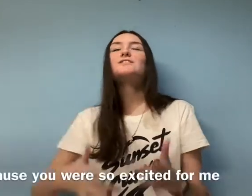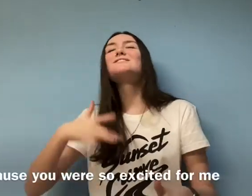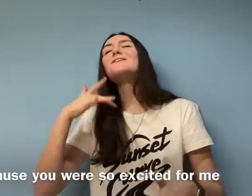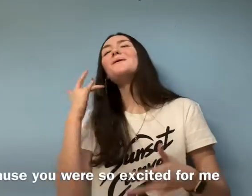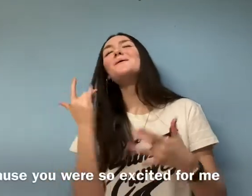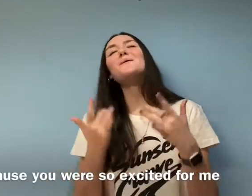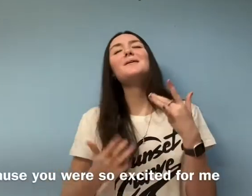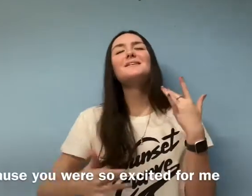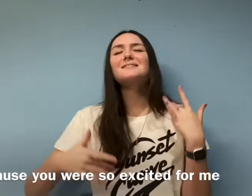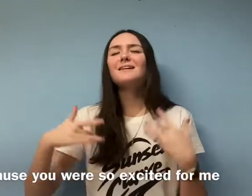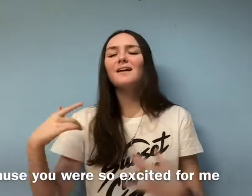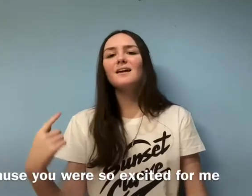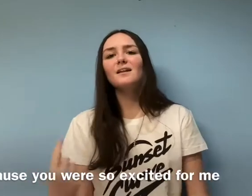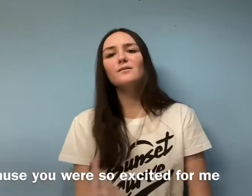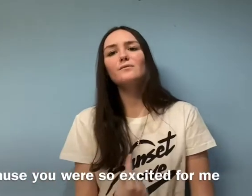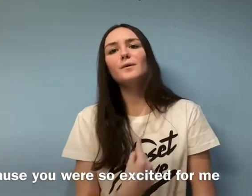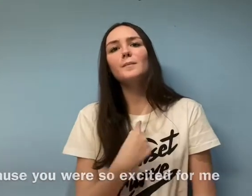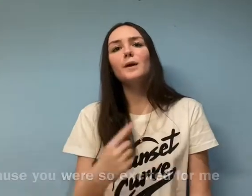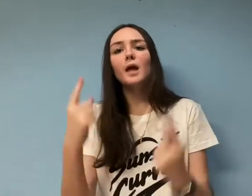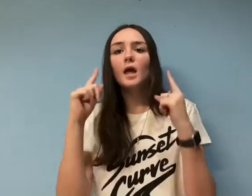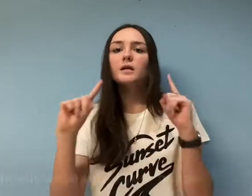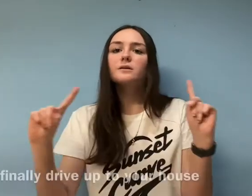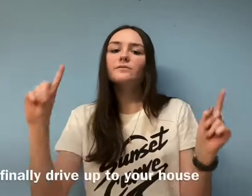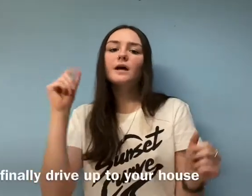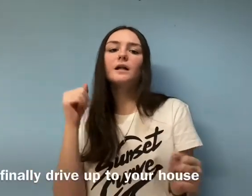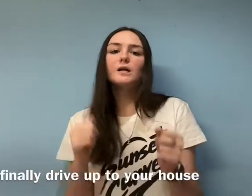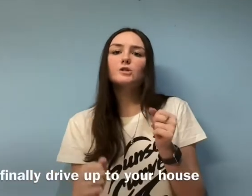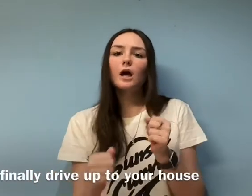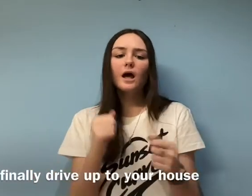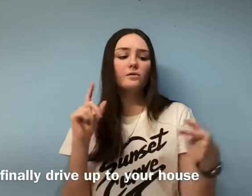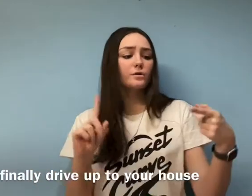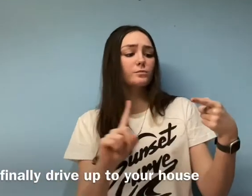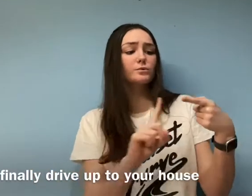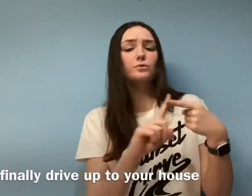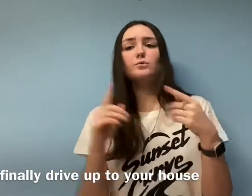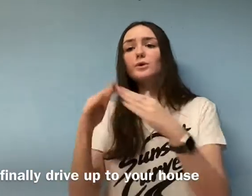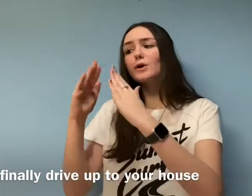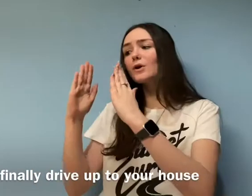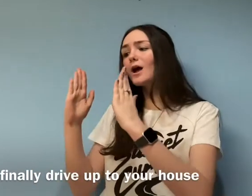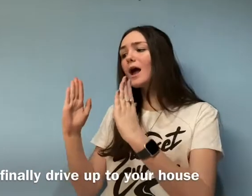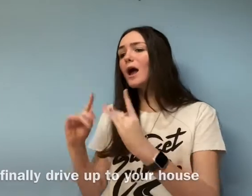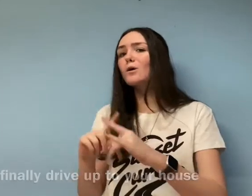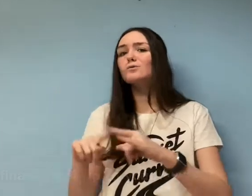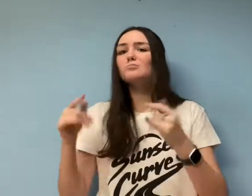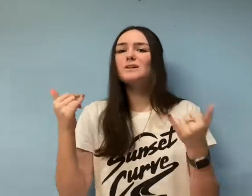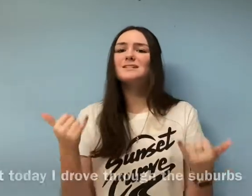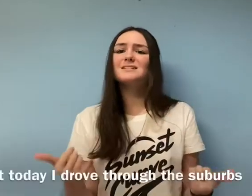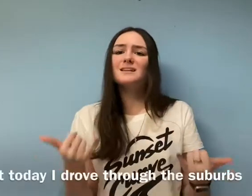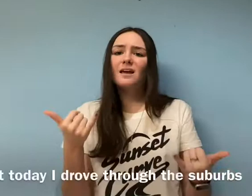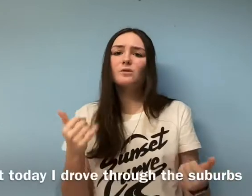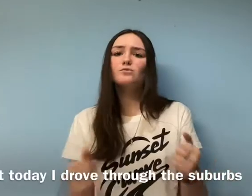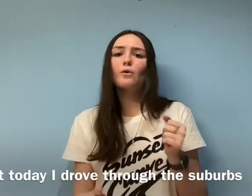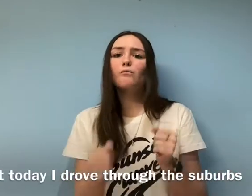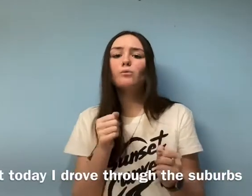so excited for me to finally drive up to your house. But today I drove through